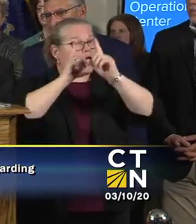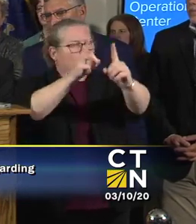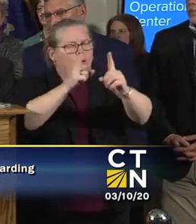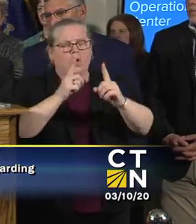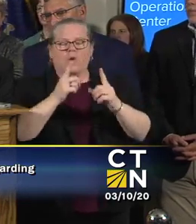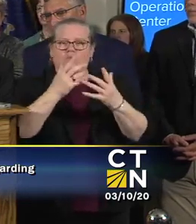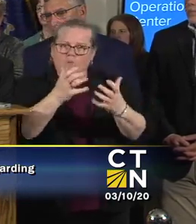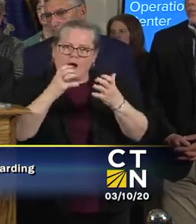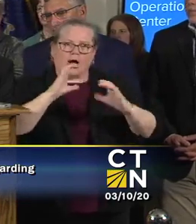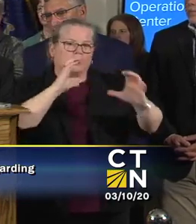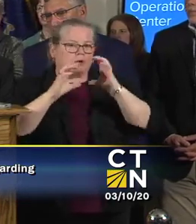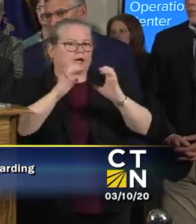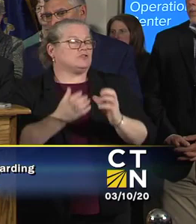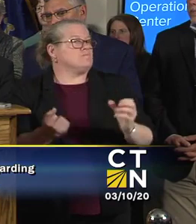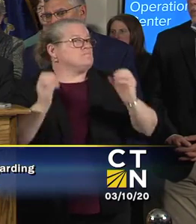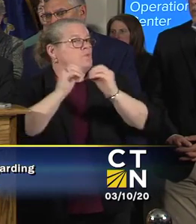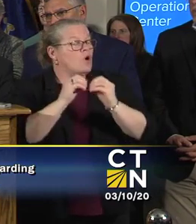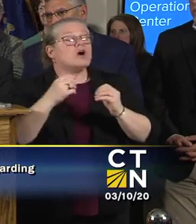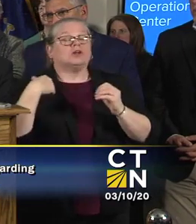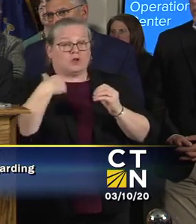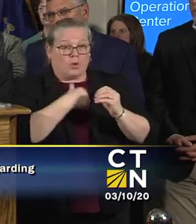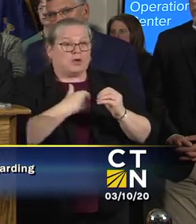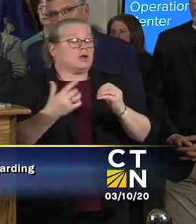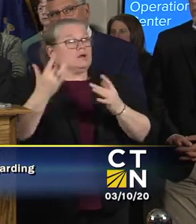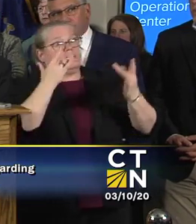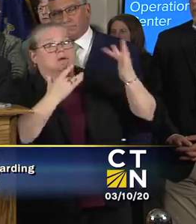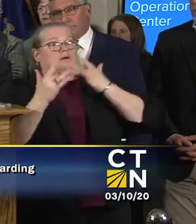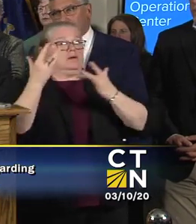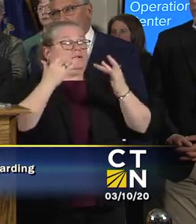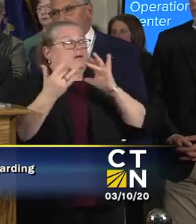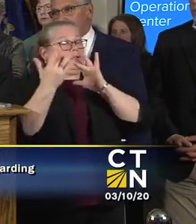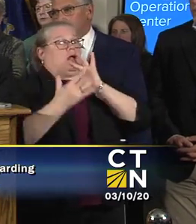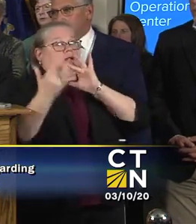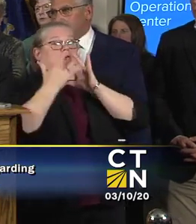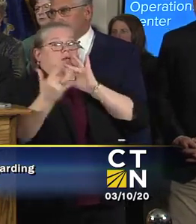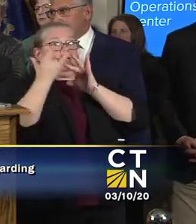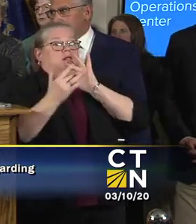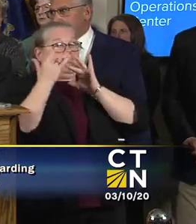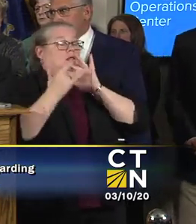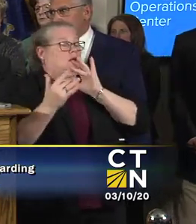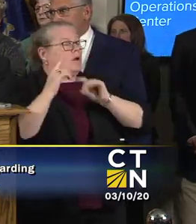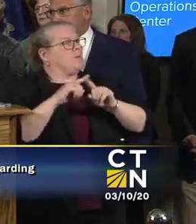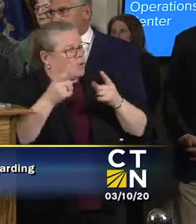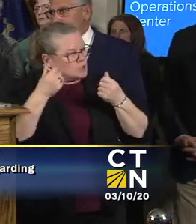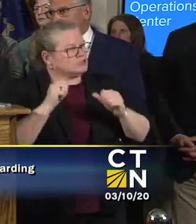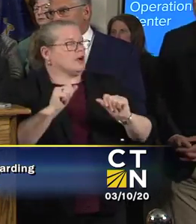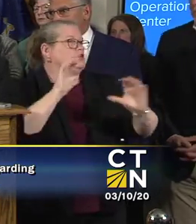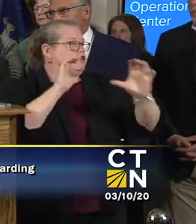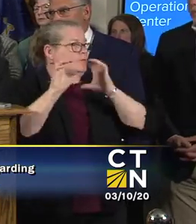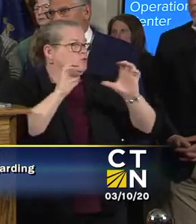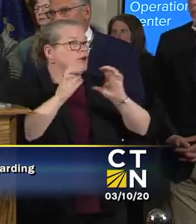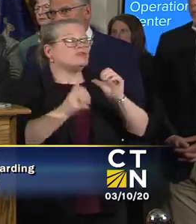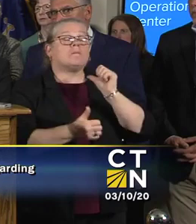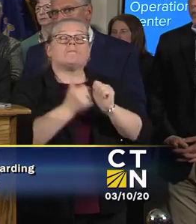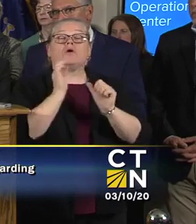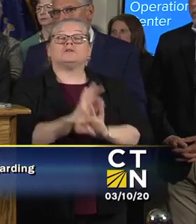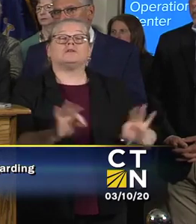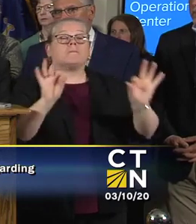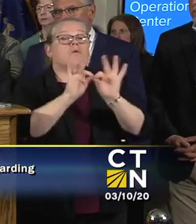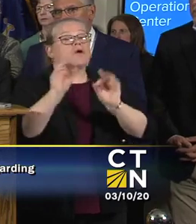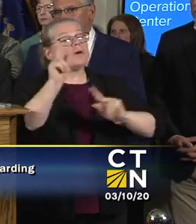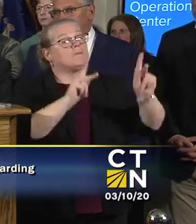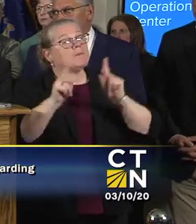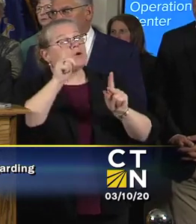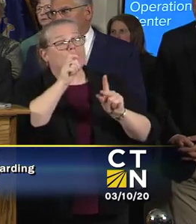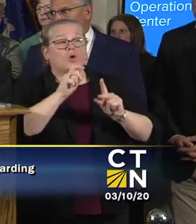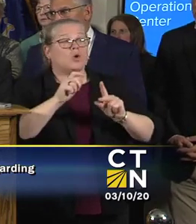communications. And so we do get bombarded, but we're still working towards improving that. One of the key things that we want for the general public that are asymptomatic is that